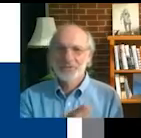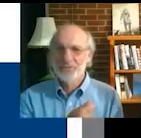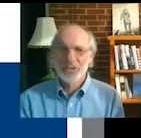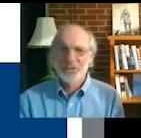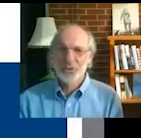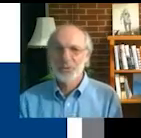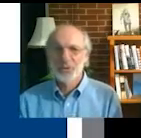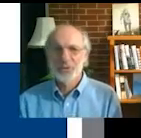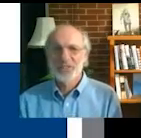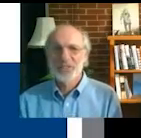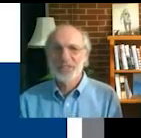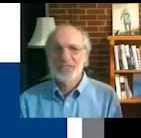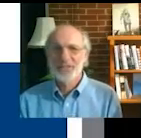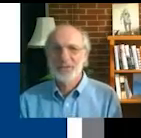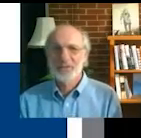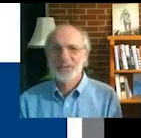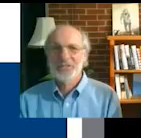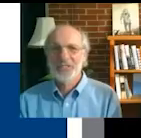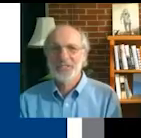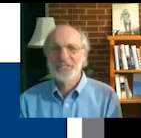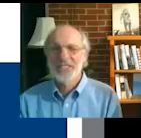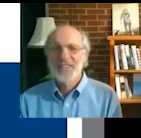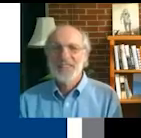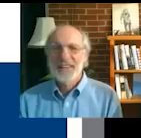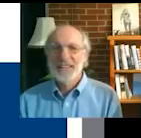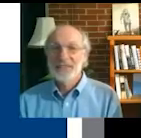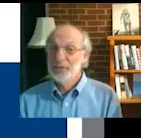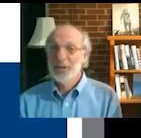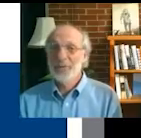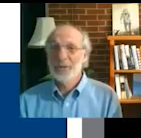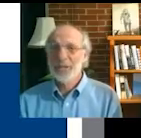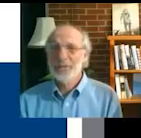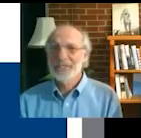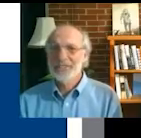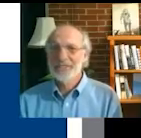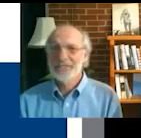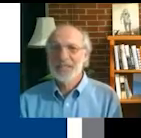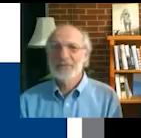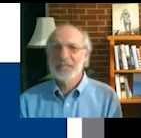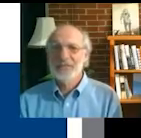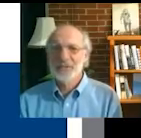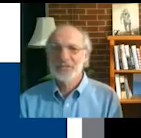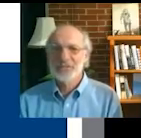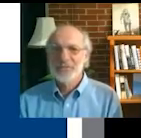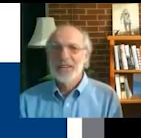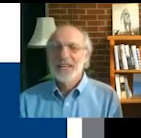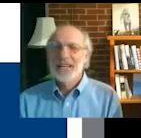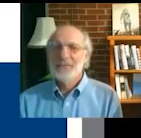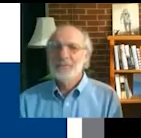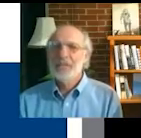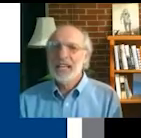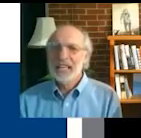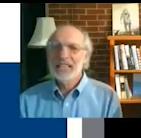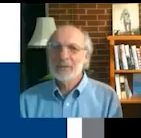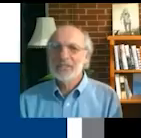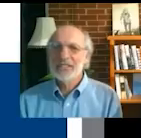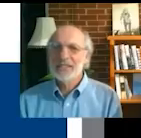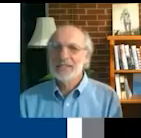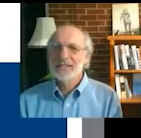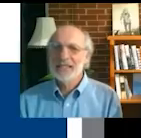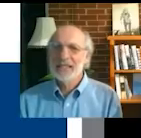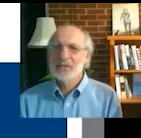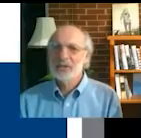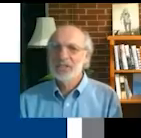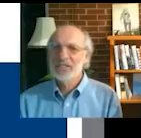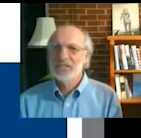just really enjoying working with Tanya to produce those. And there's a lot more coming, so stay ready, folks. But as I was